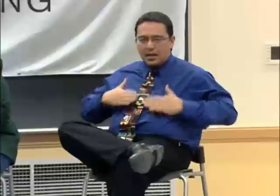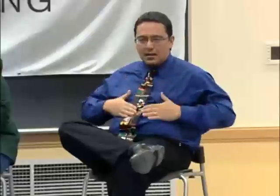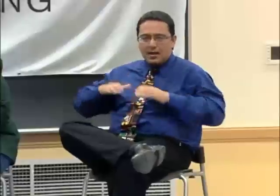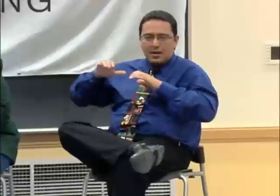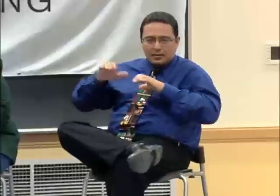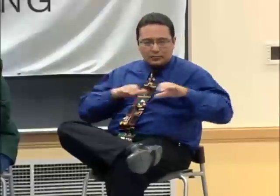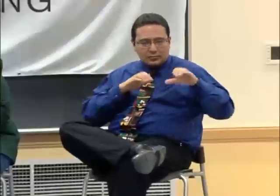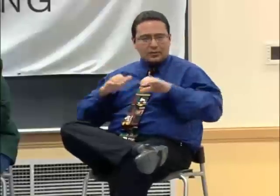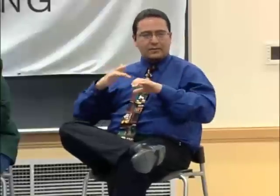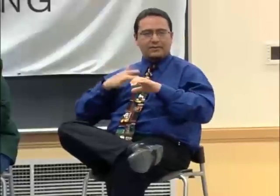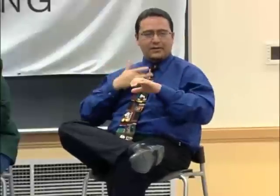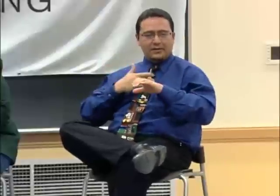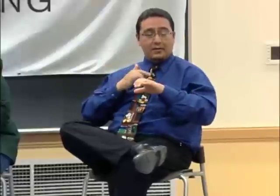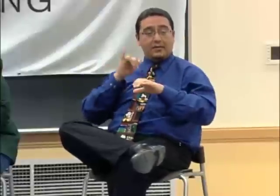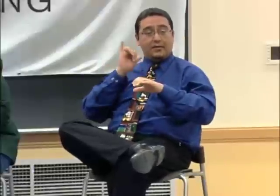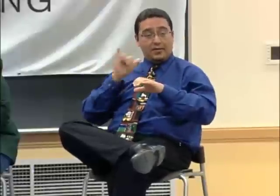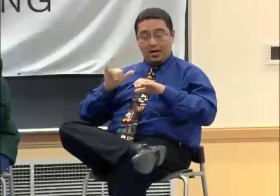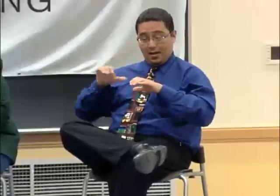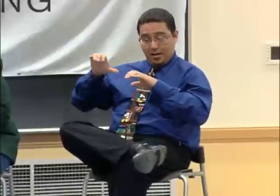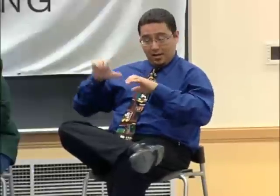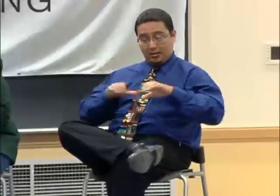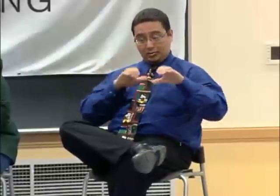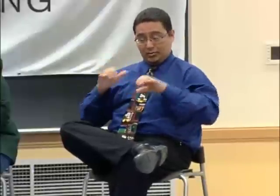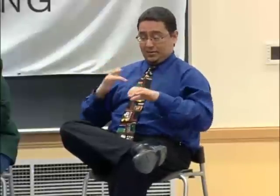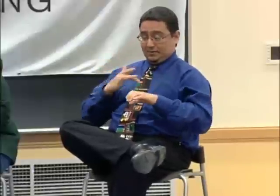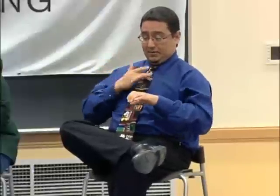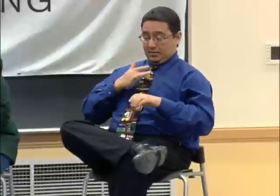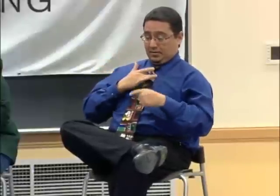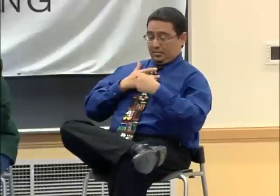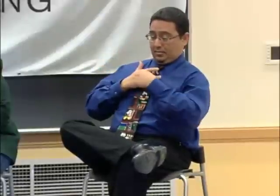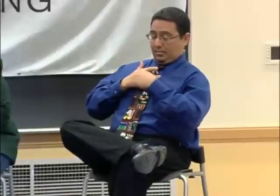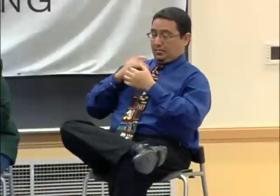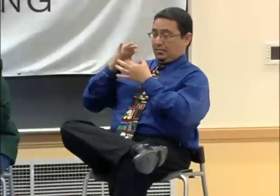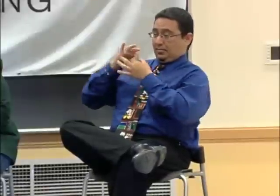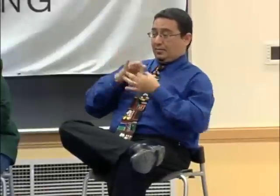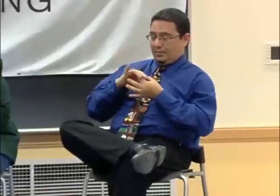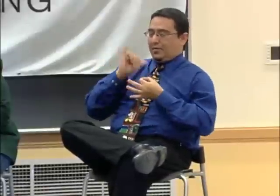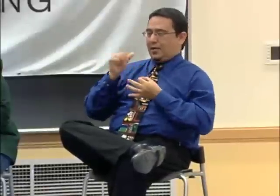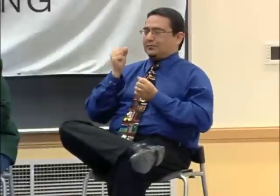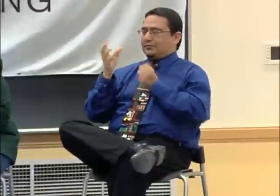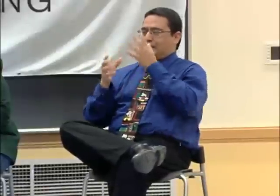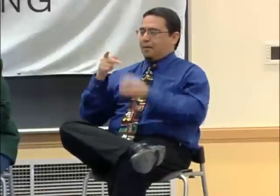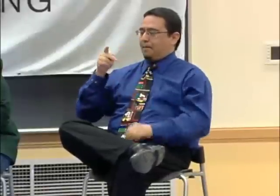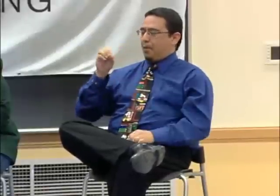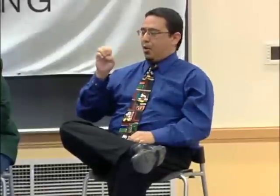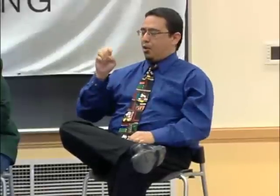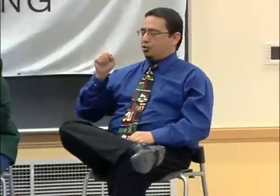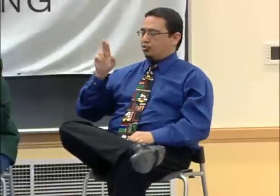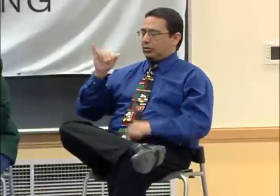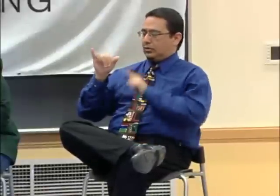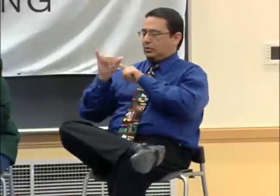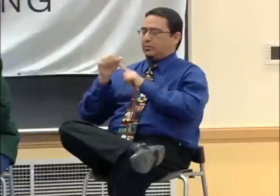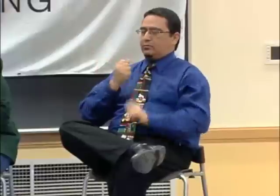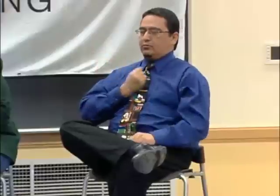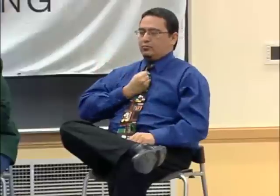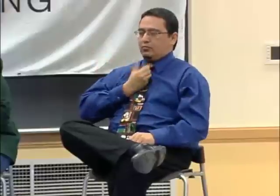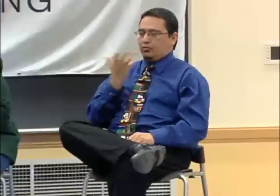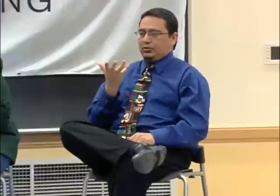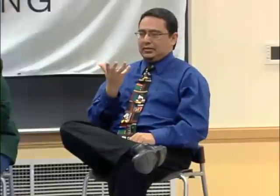visualization through your body, an action, a feeling. And that action and feeling is connected together. And so the word